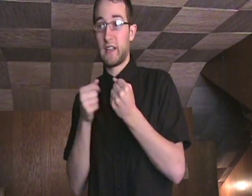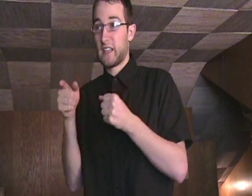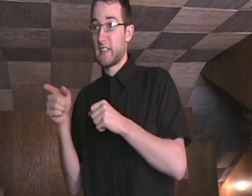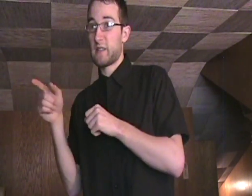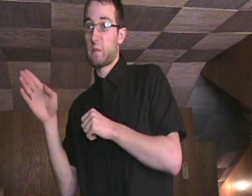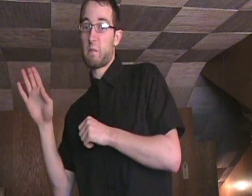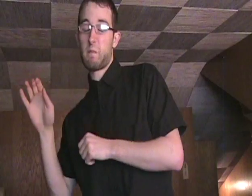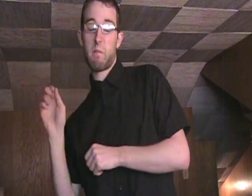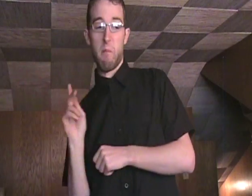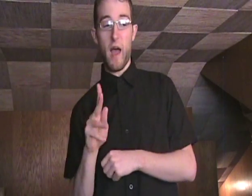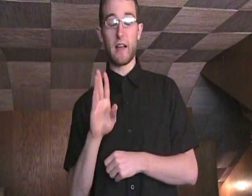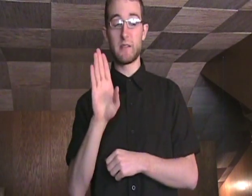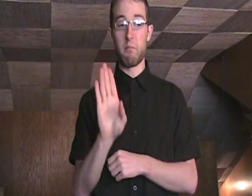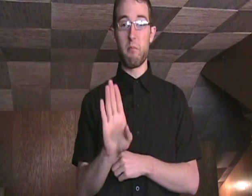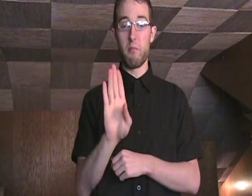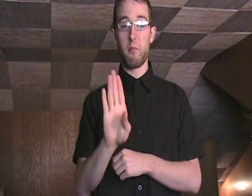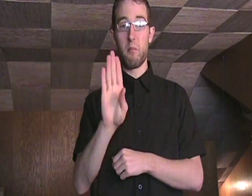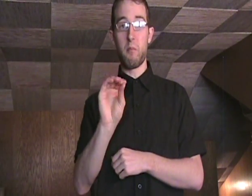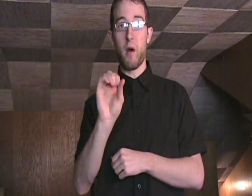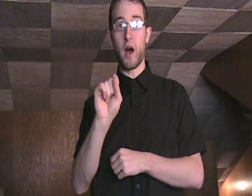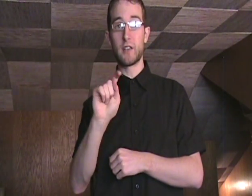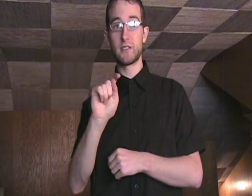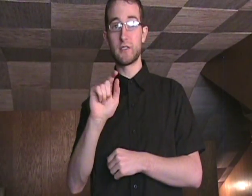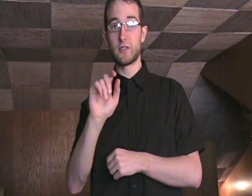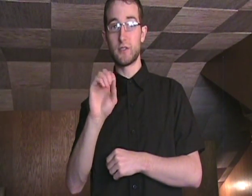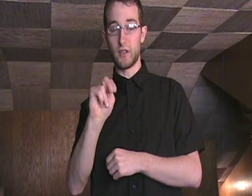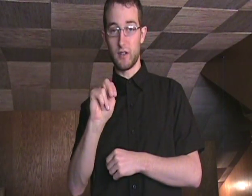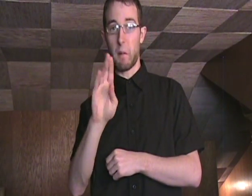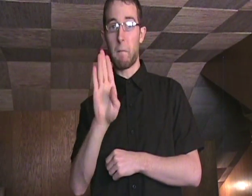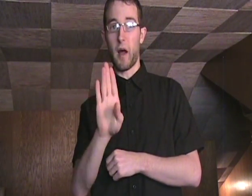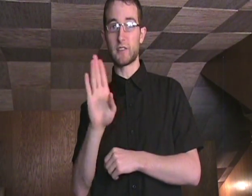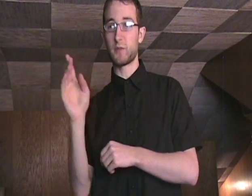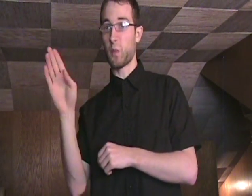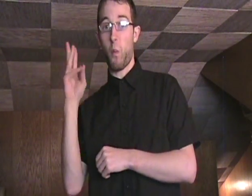Boston. So Washington goes to Boston.